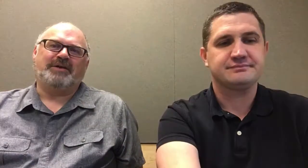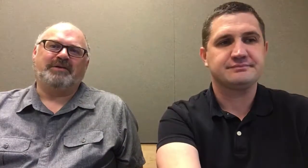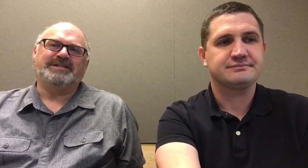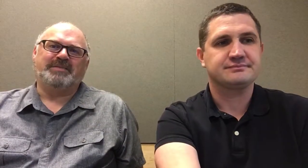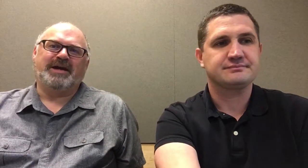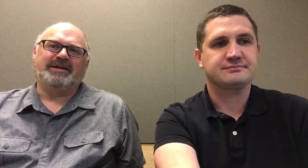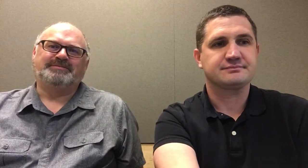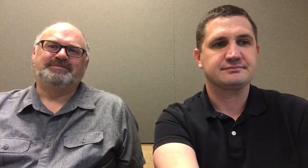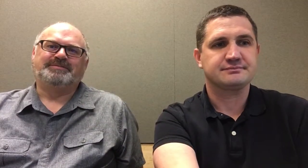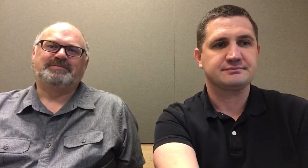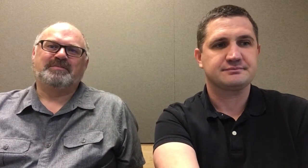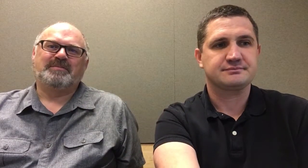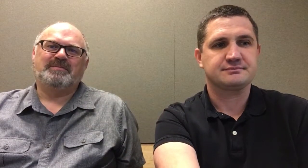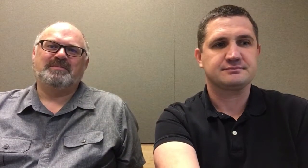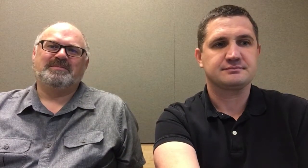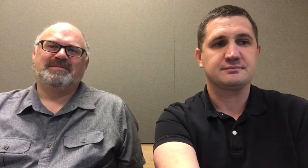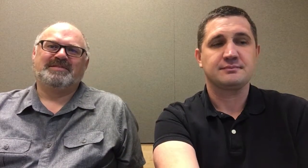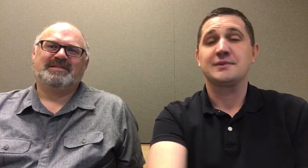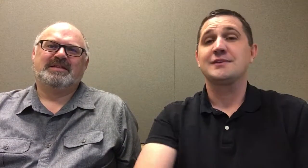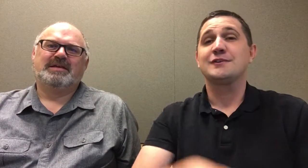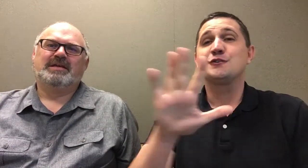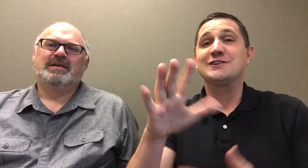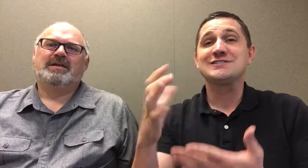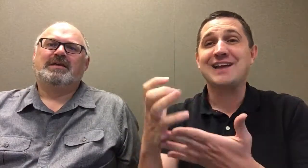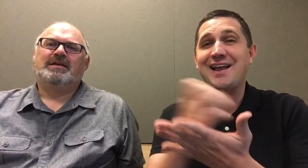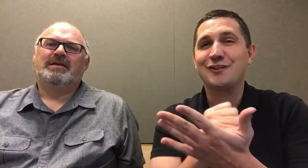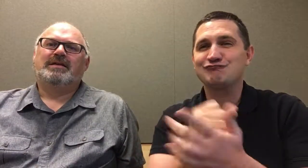kicked out that resume.